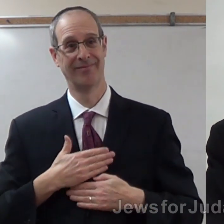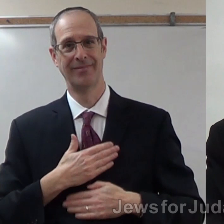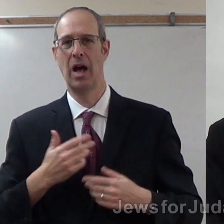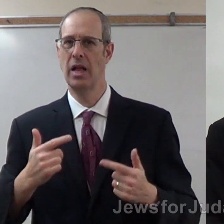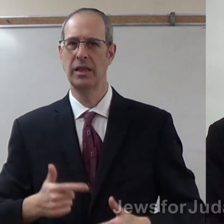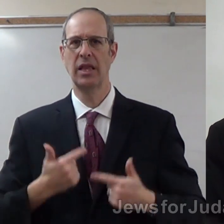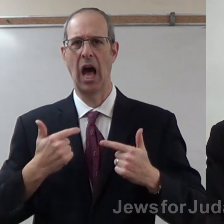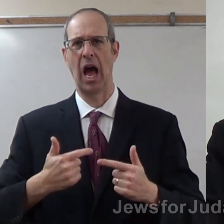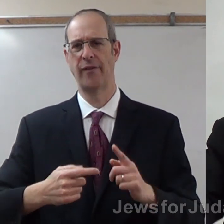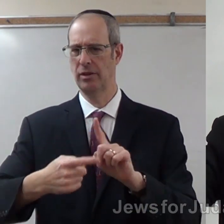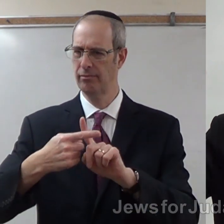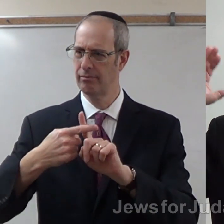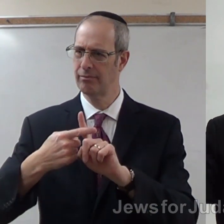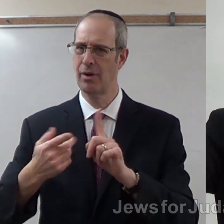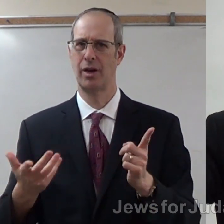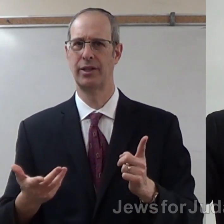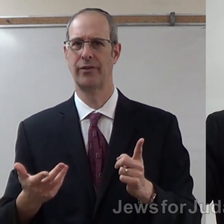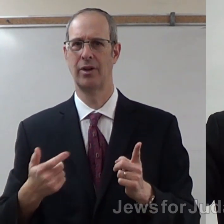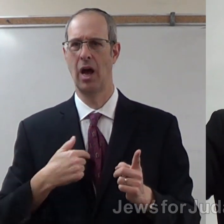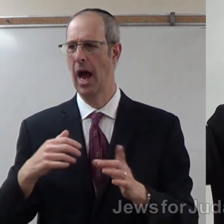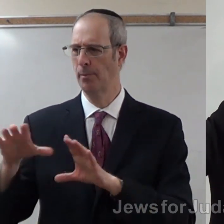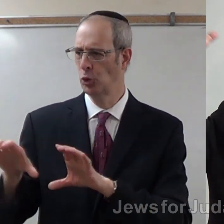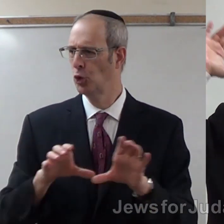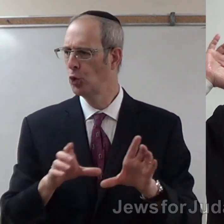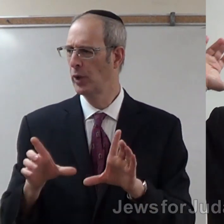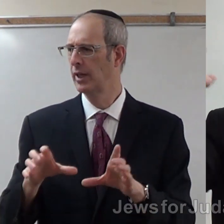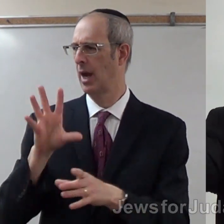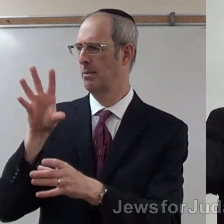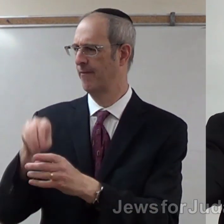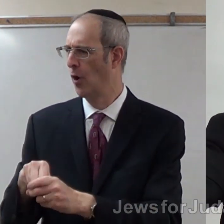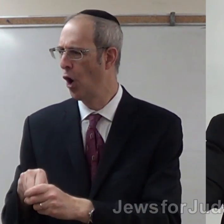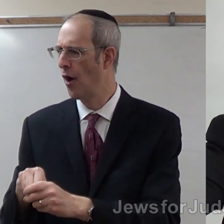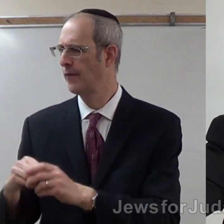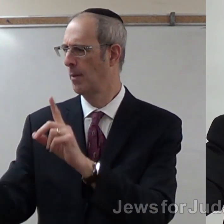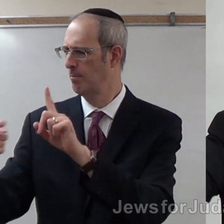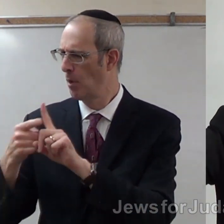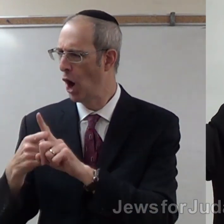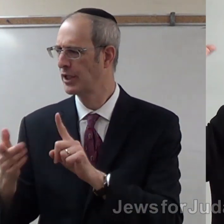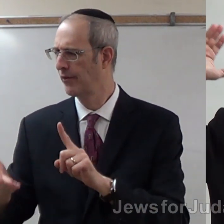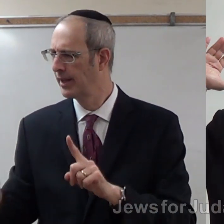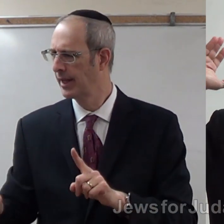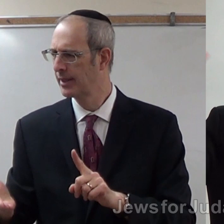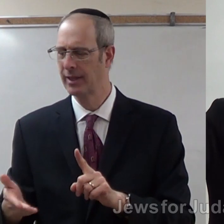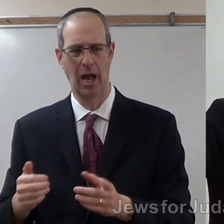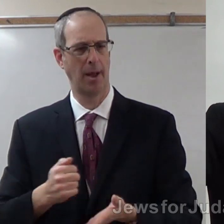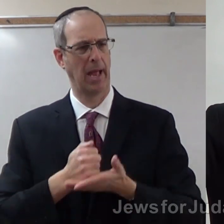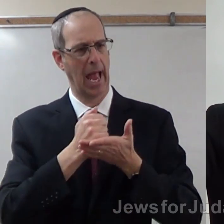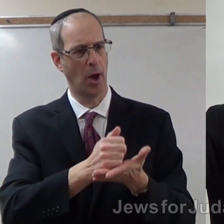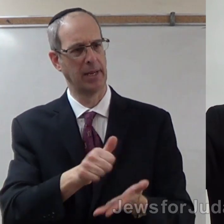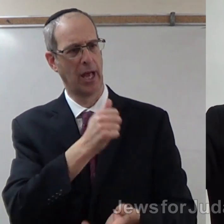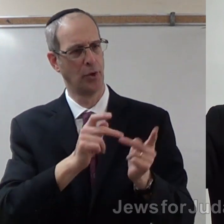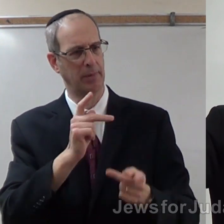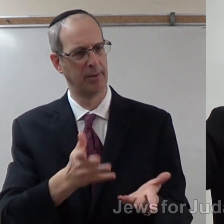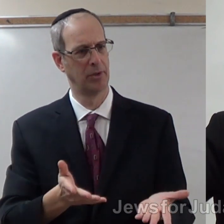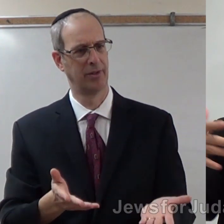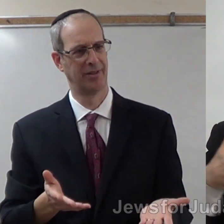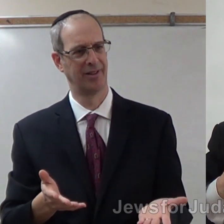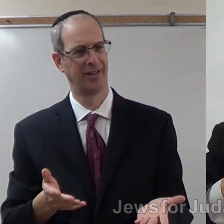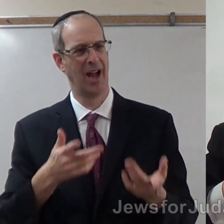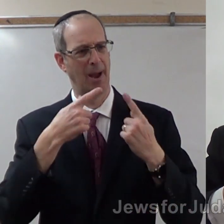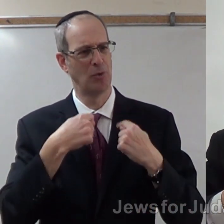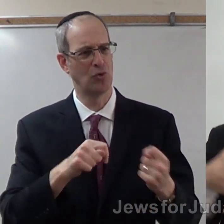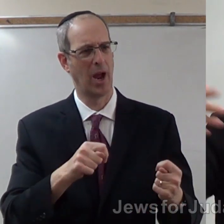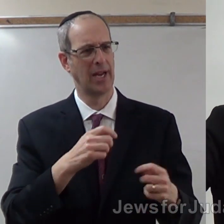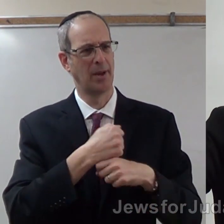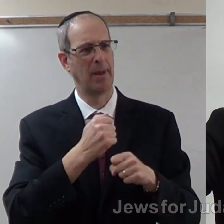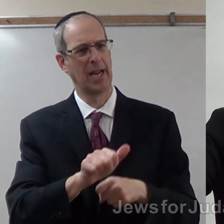lives that are positive. I'm doing good things. I'm doing positive things. I'm helping other people. I'm trying